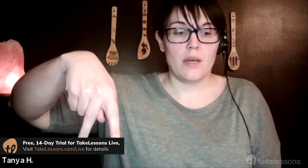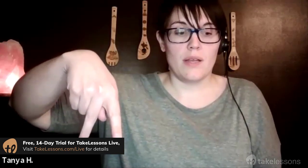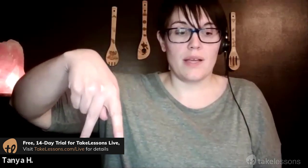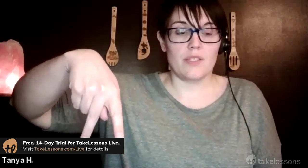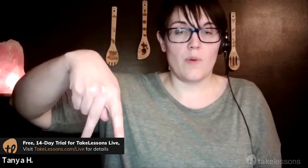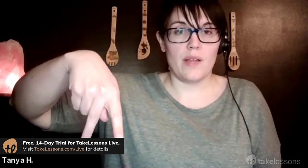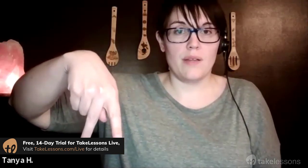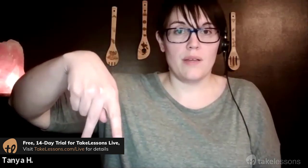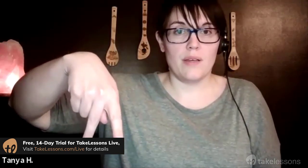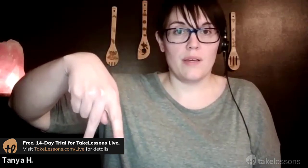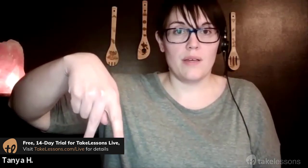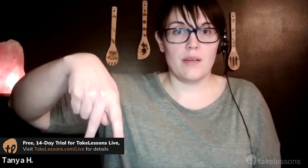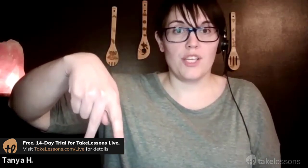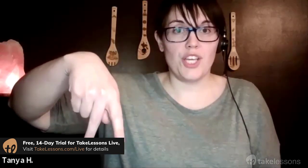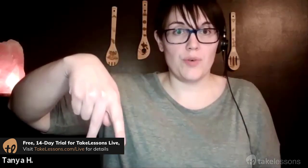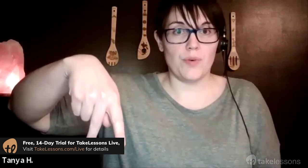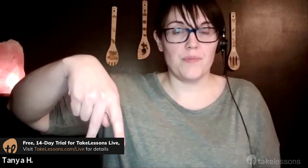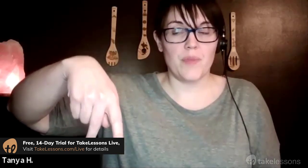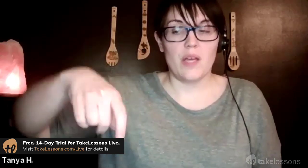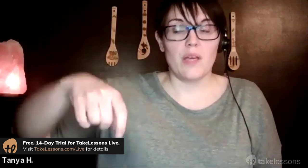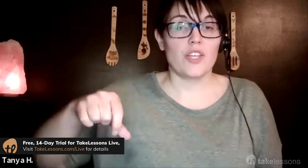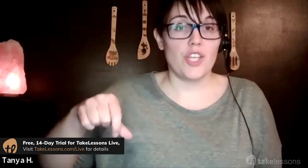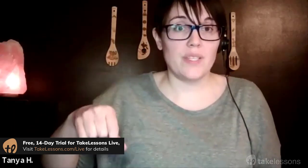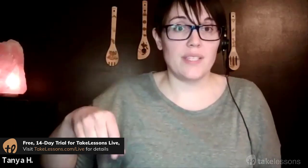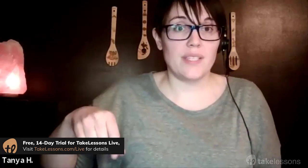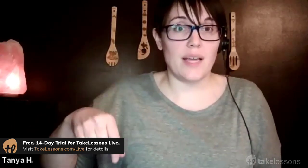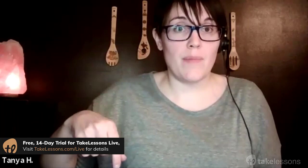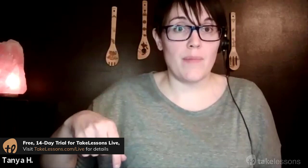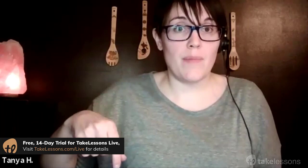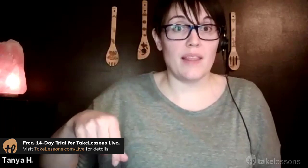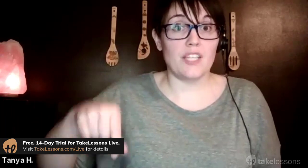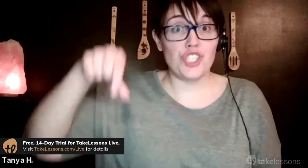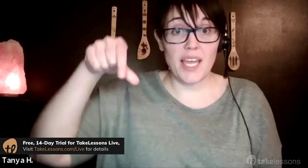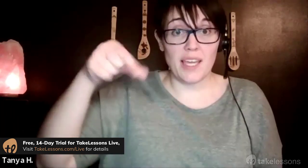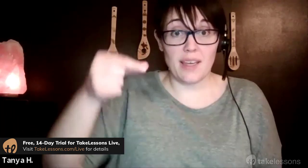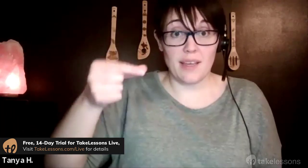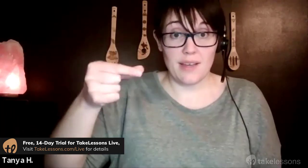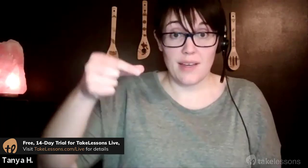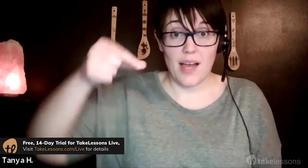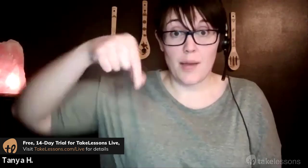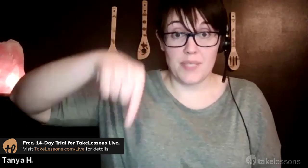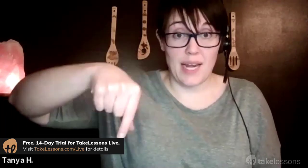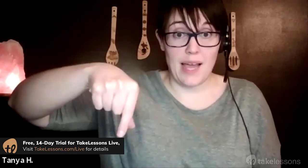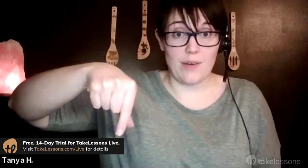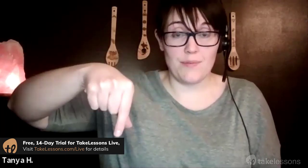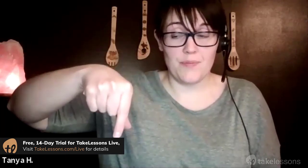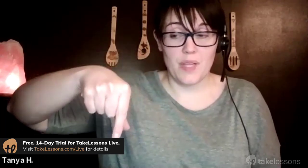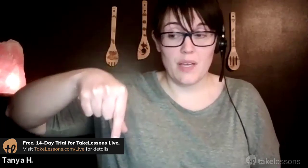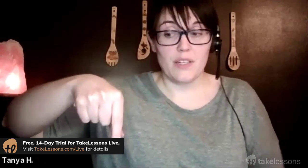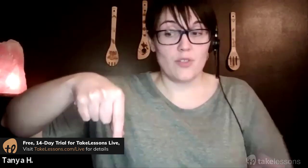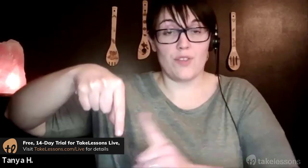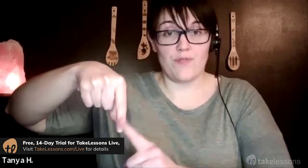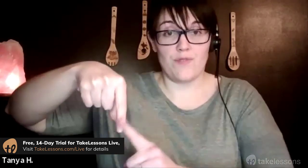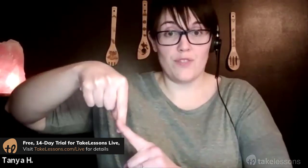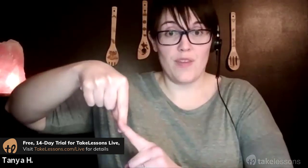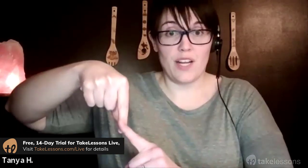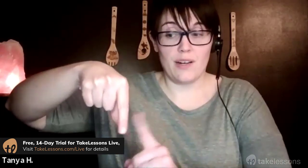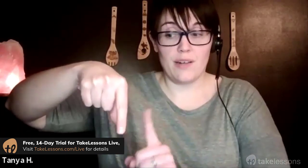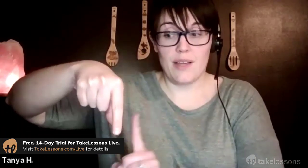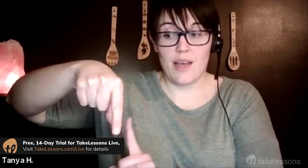Next one, Q. Q is done by making the G upside down. So it's the first finger and